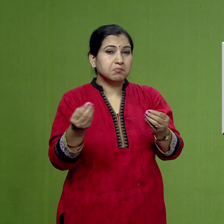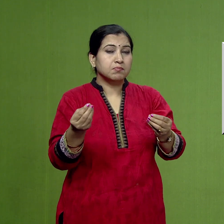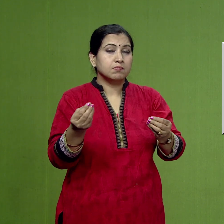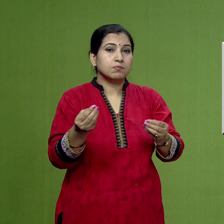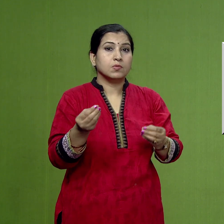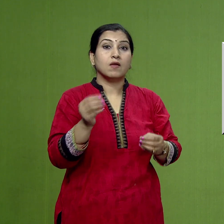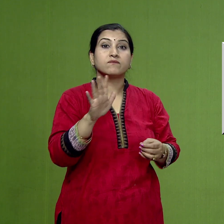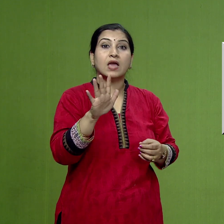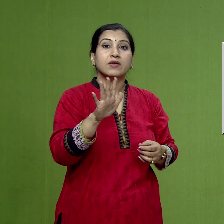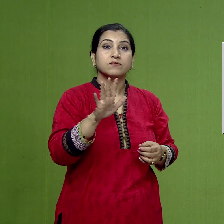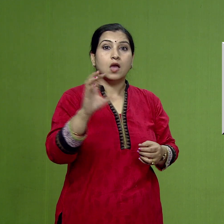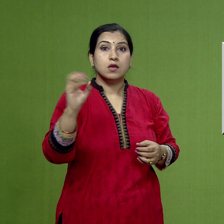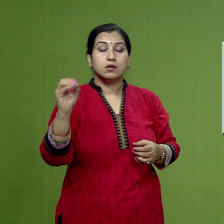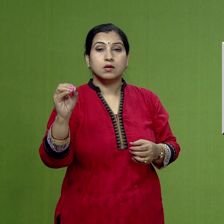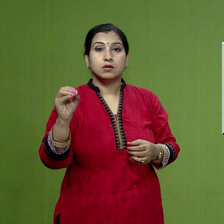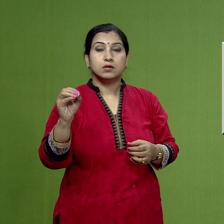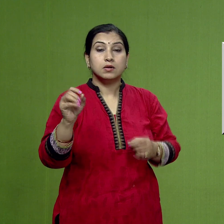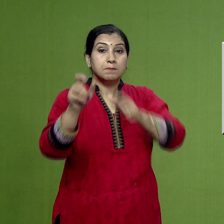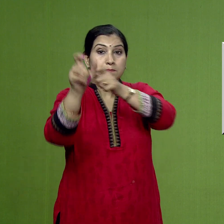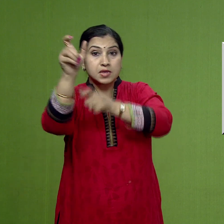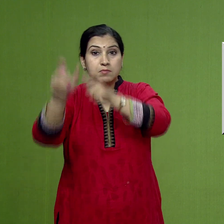than 500% per square kilometer,